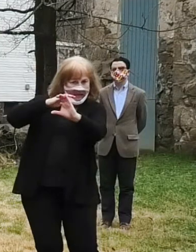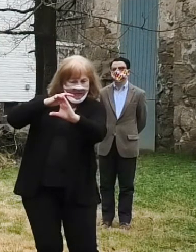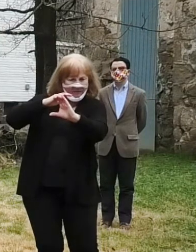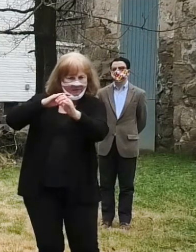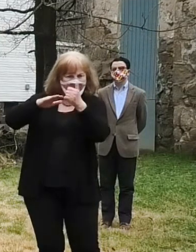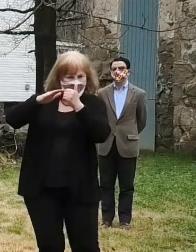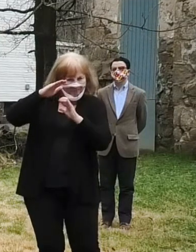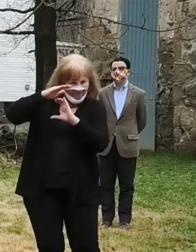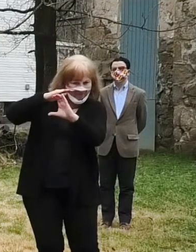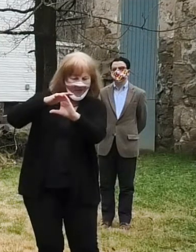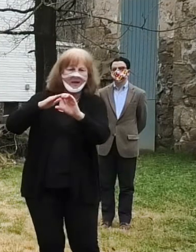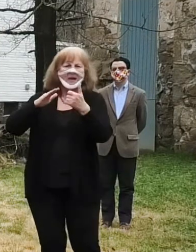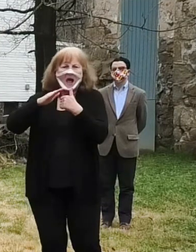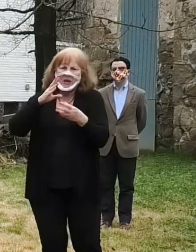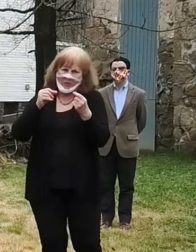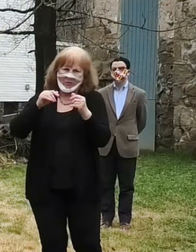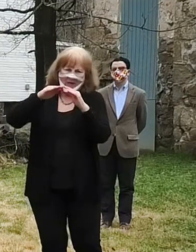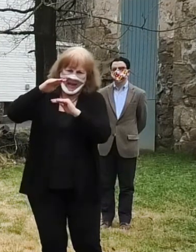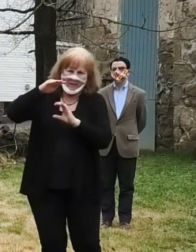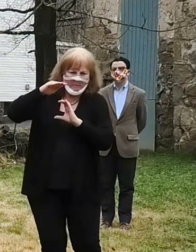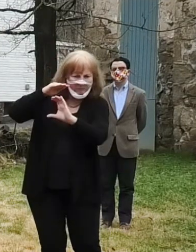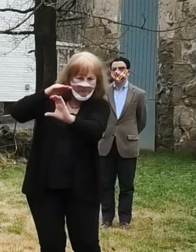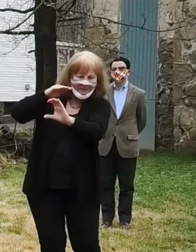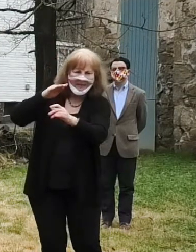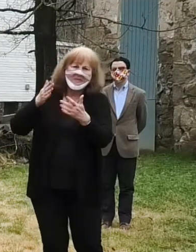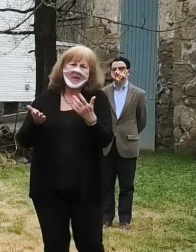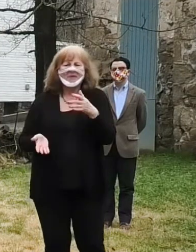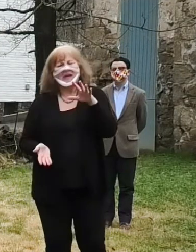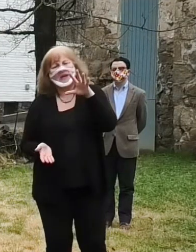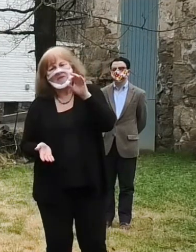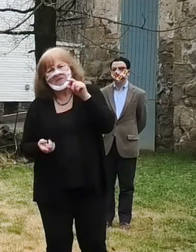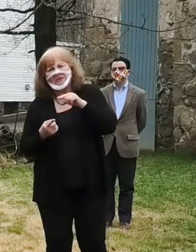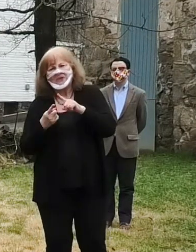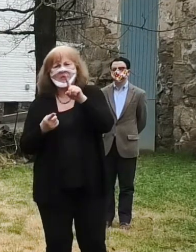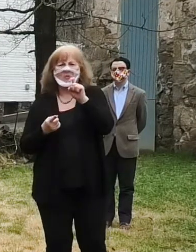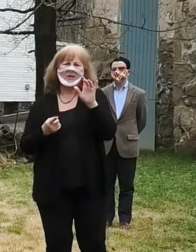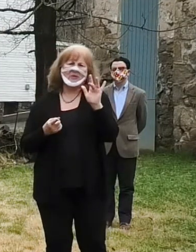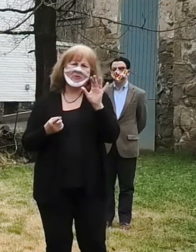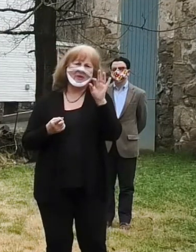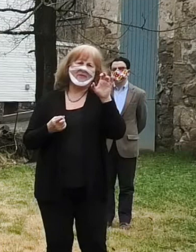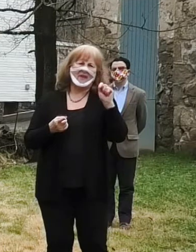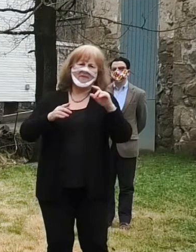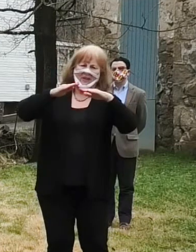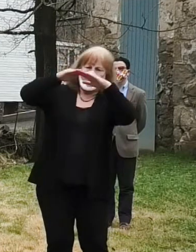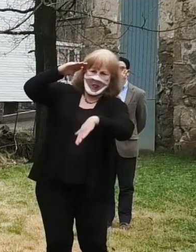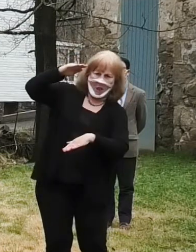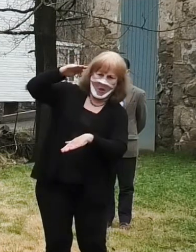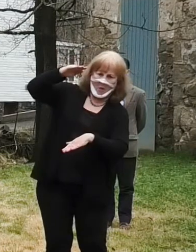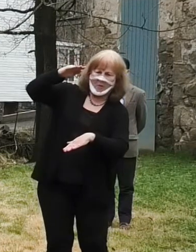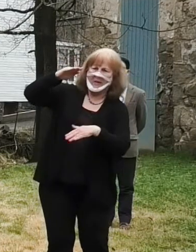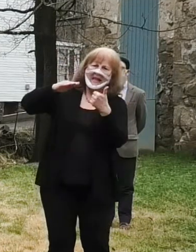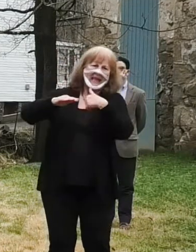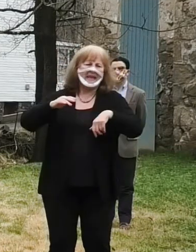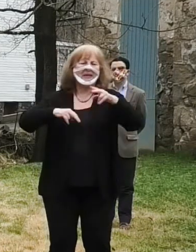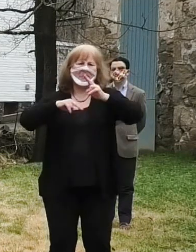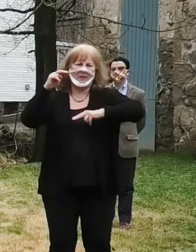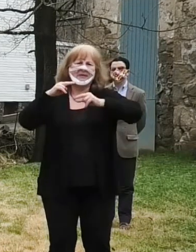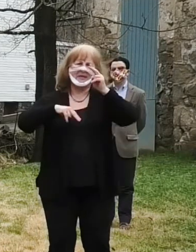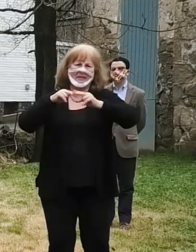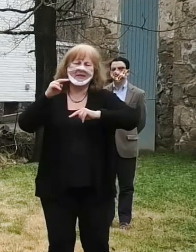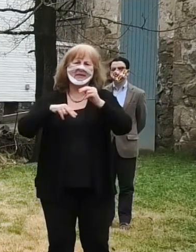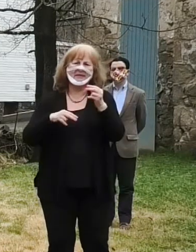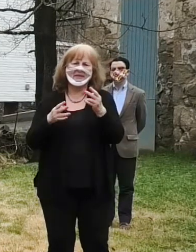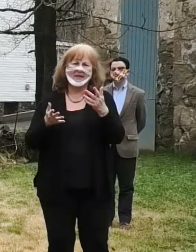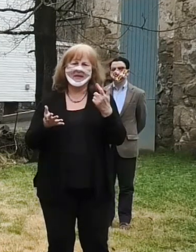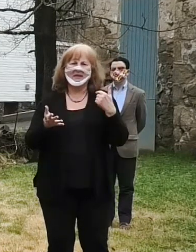subterranean easements. So we may be 50 to 125 feet below any structure that